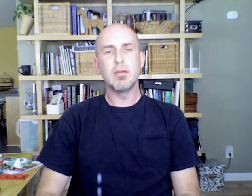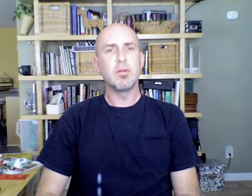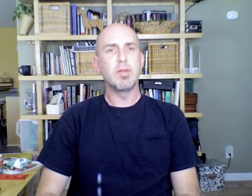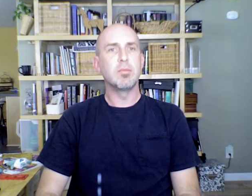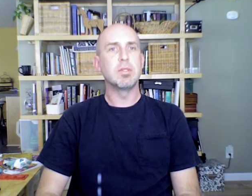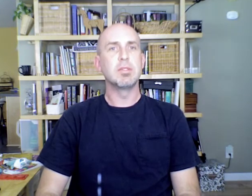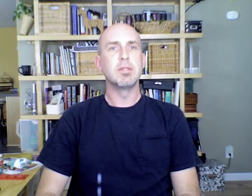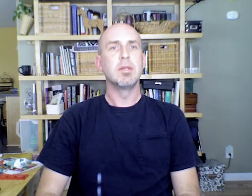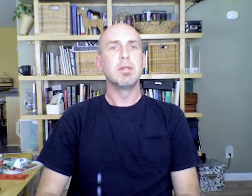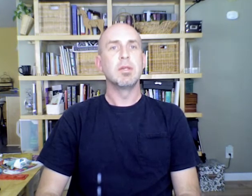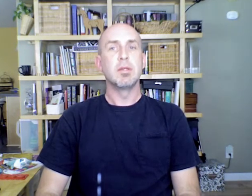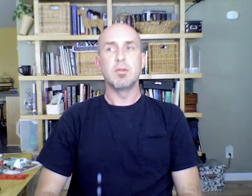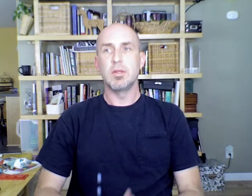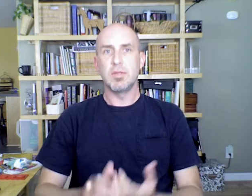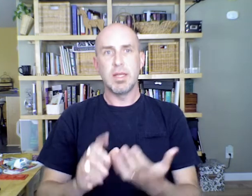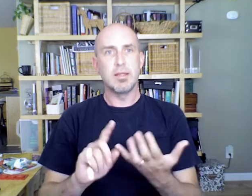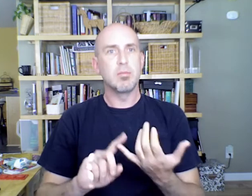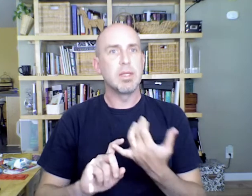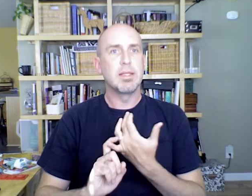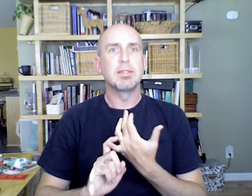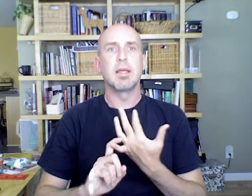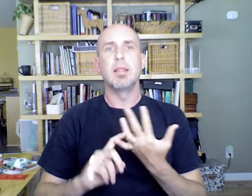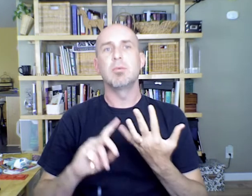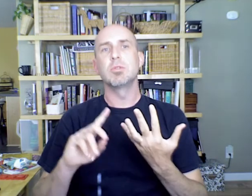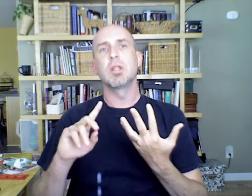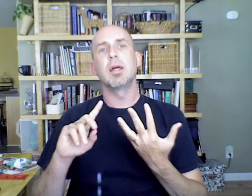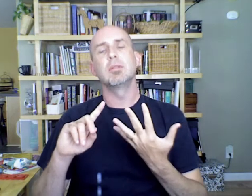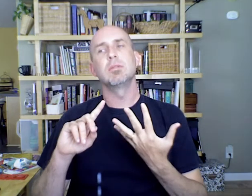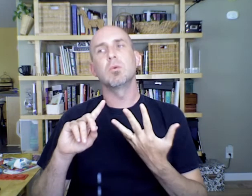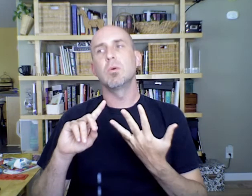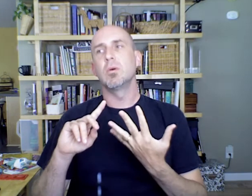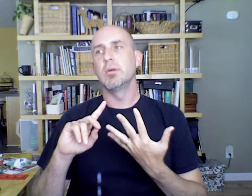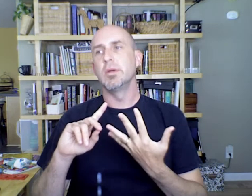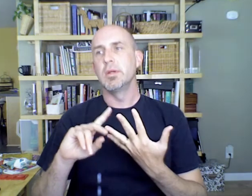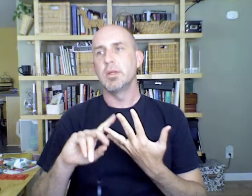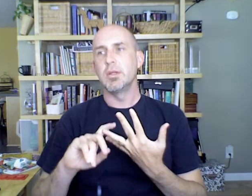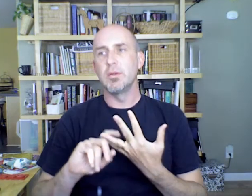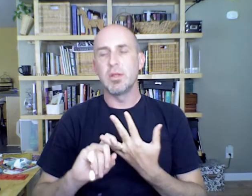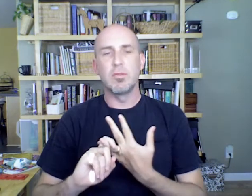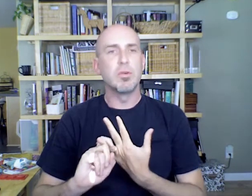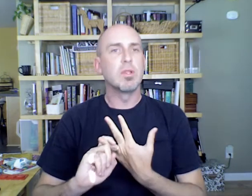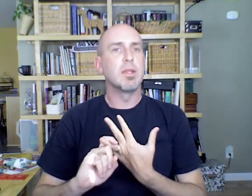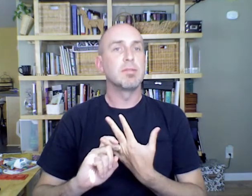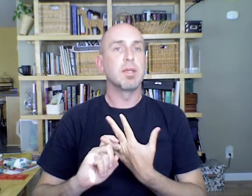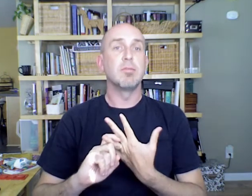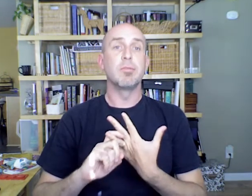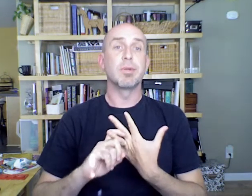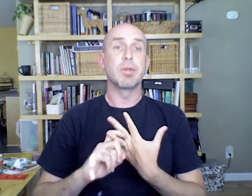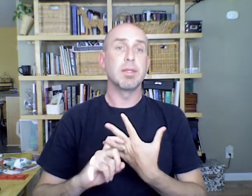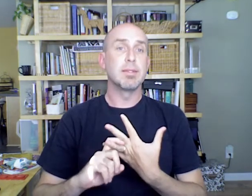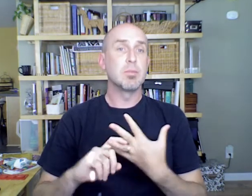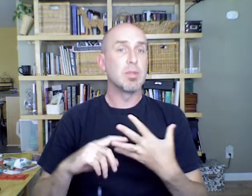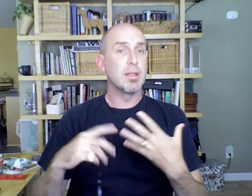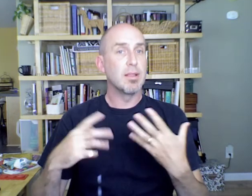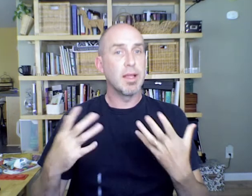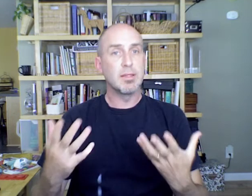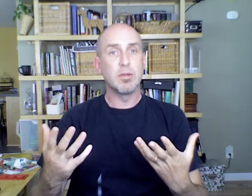our families, they've taken the beginning sign language class or they've learned a lot of sign from their kids, but they'd like to know